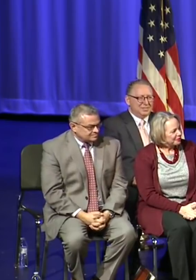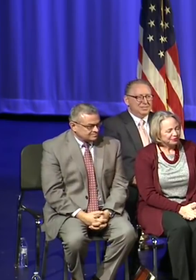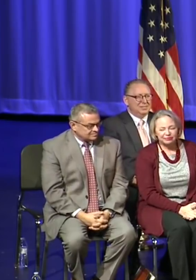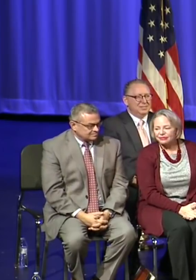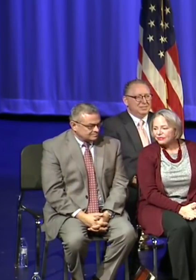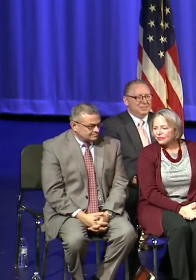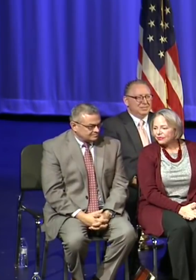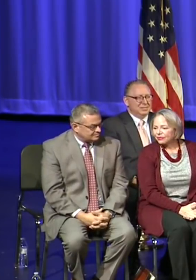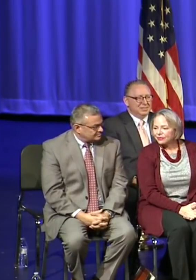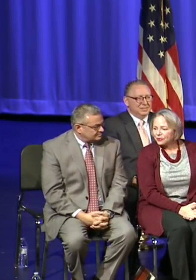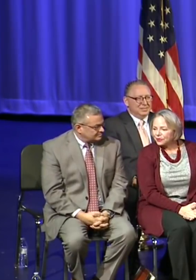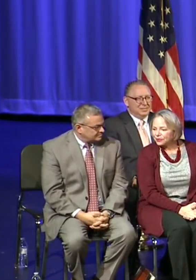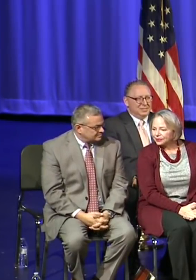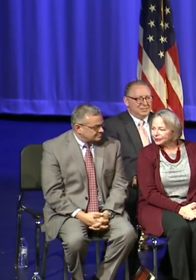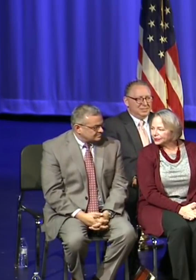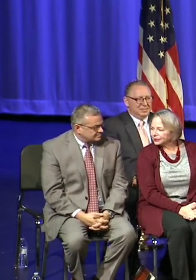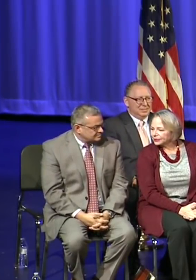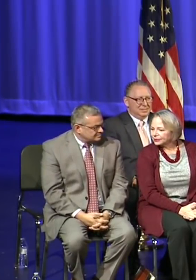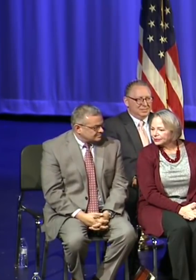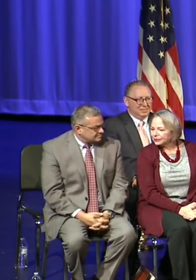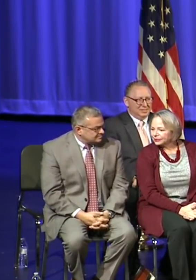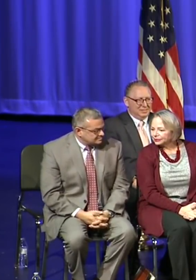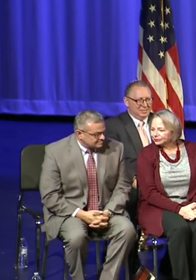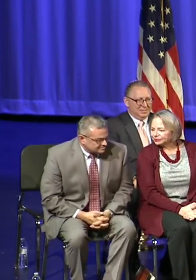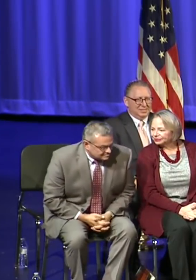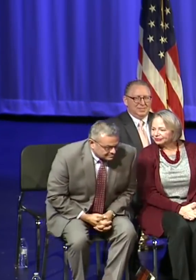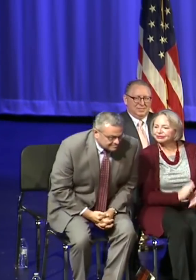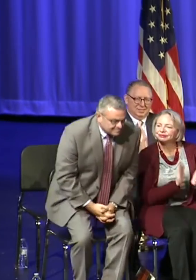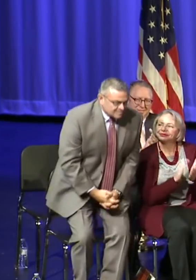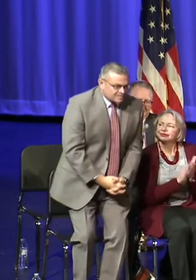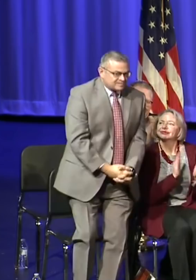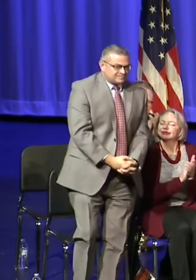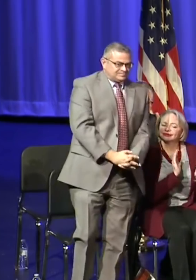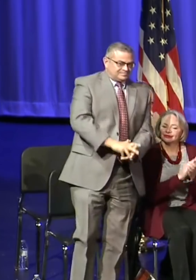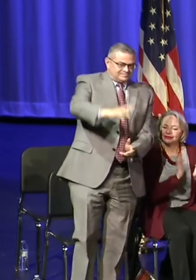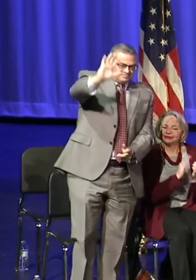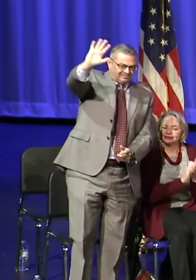And our new County Council representative for District 5, David Yungmann.